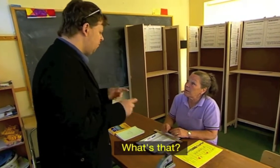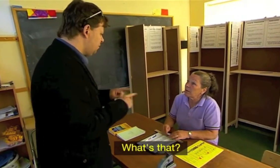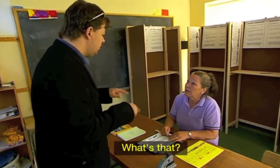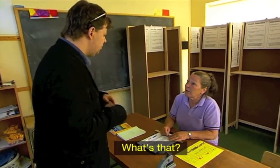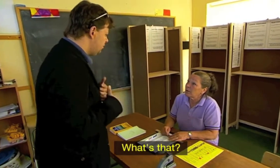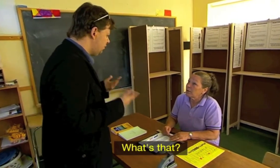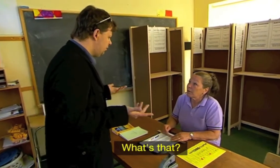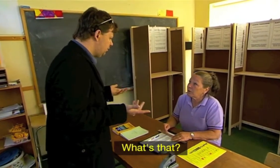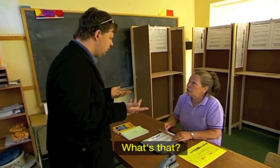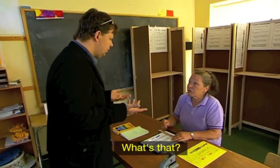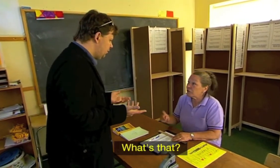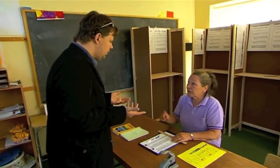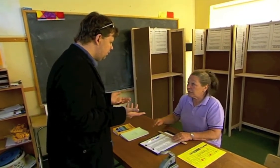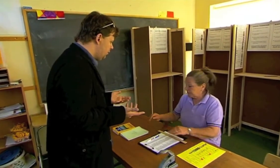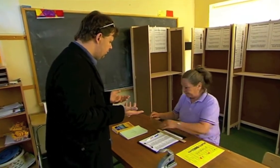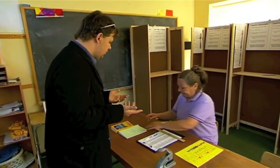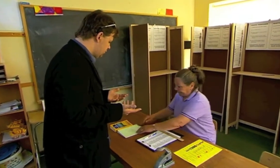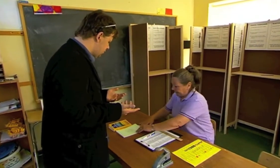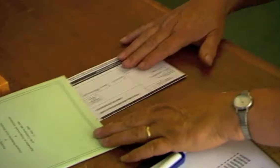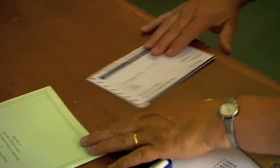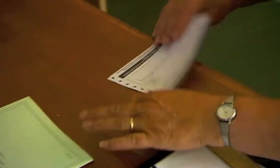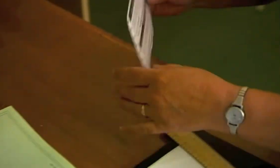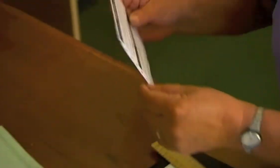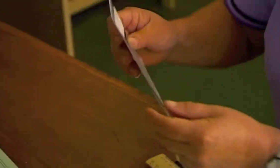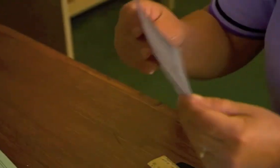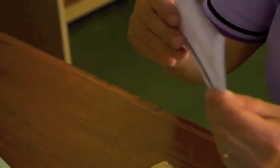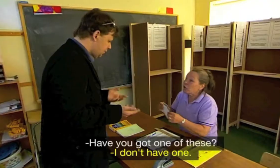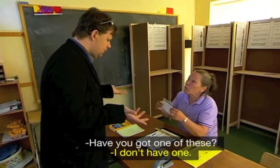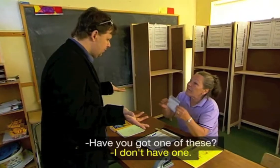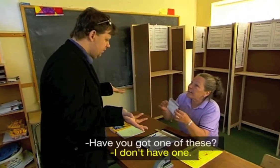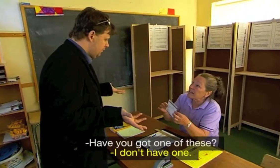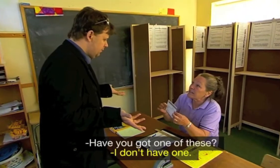that? You don't... Have you got one of these?